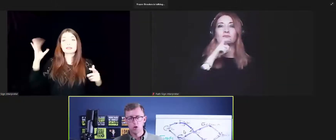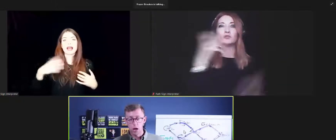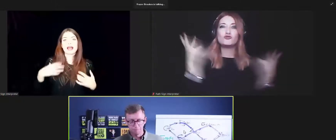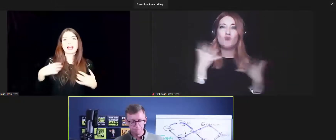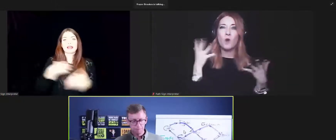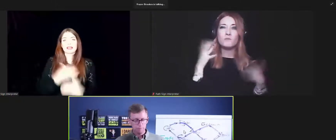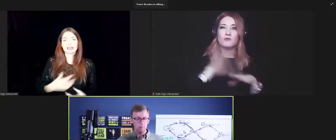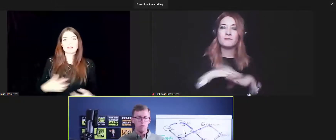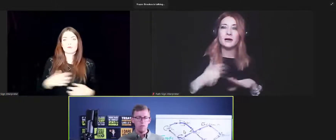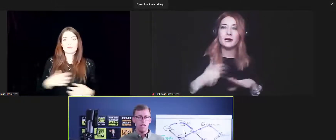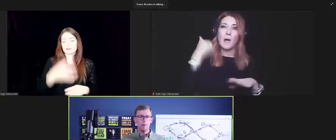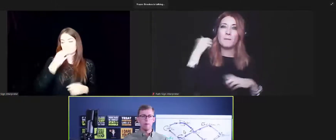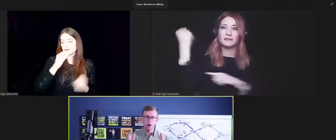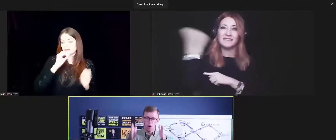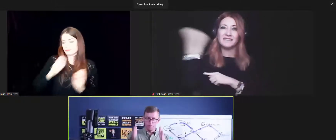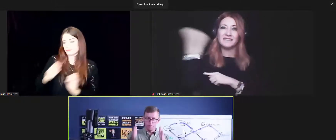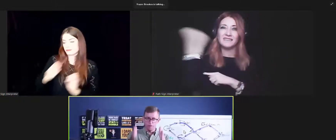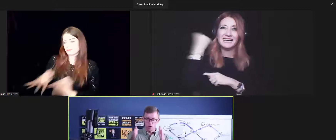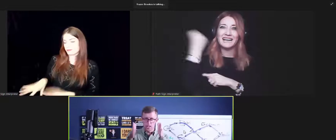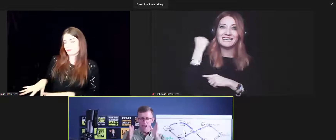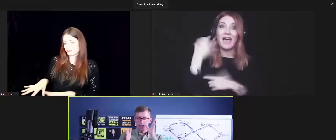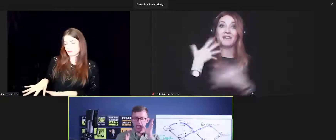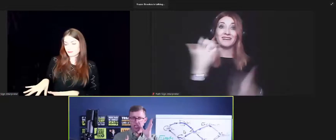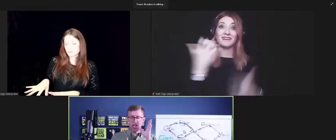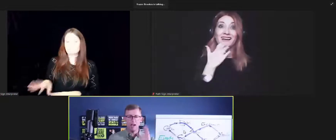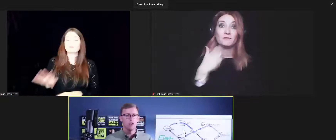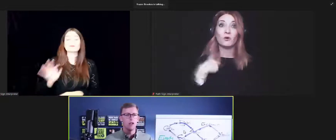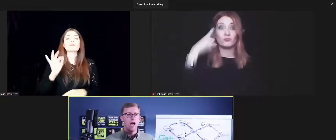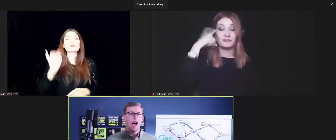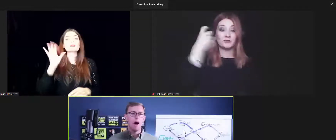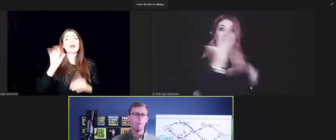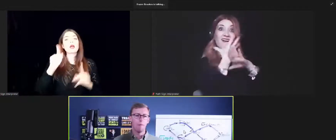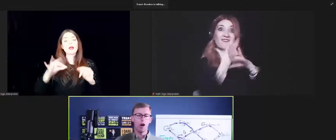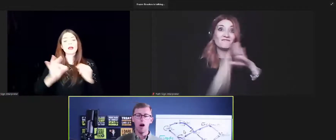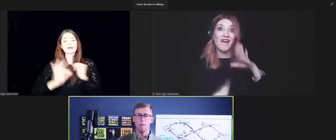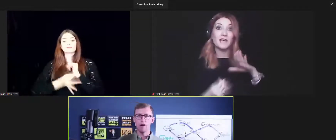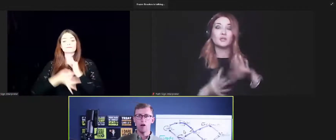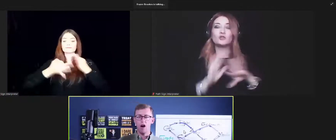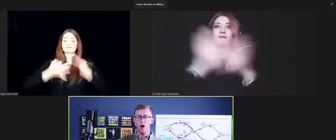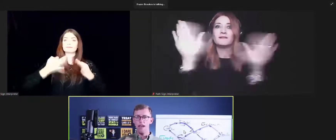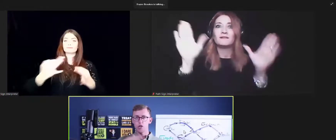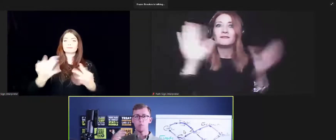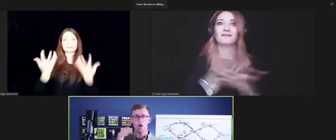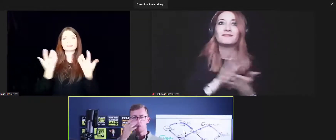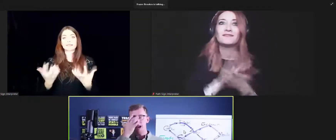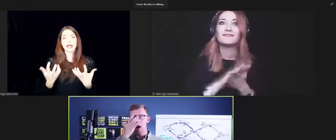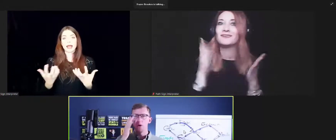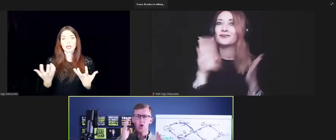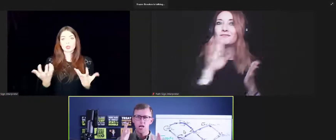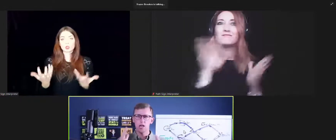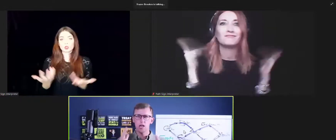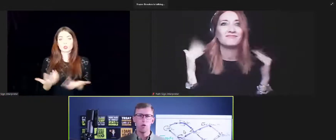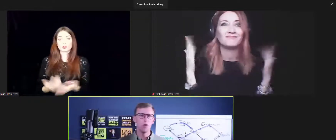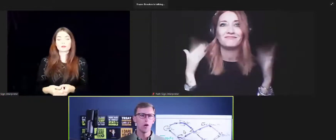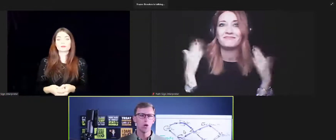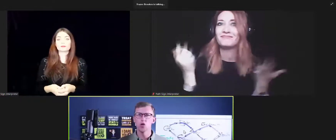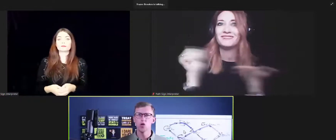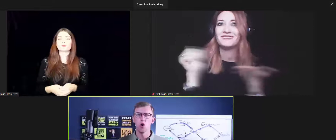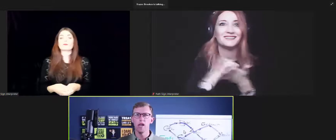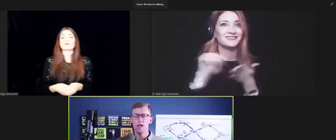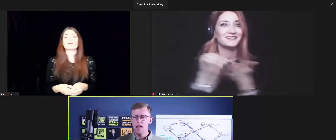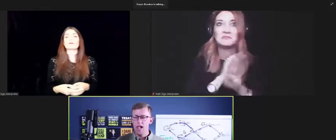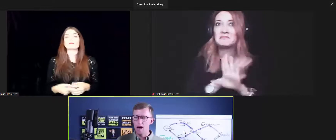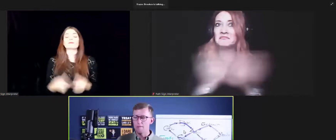So, in order for us to kind of end this section and bring on our next superstar speaker, I want to just tell you a real short